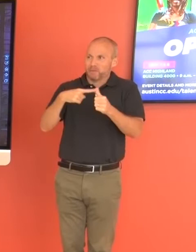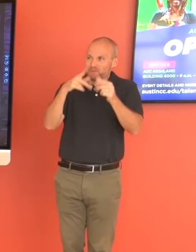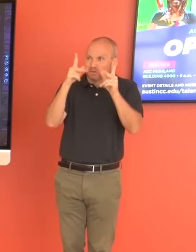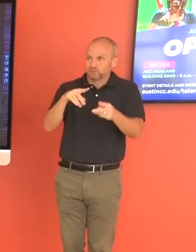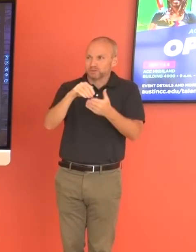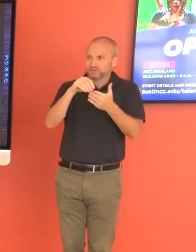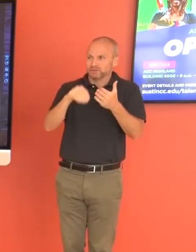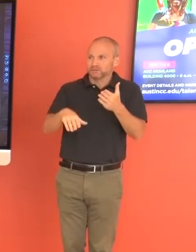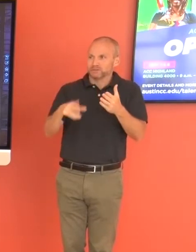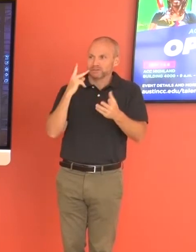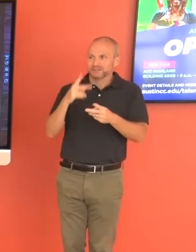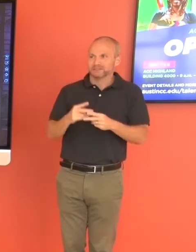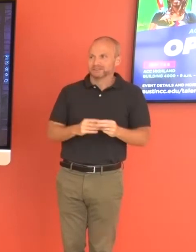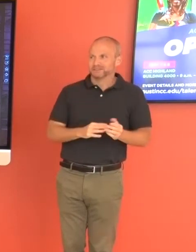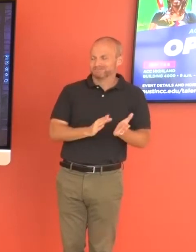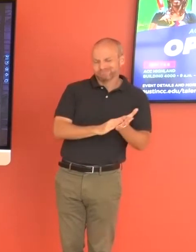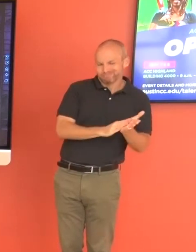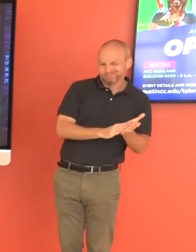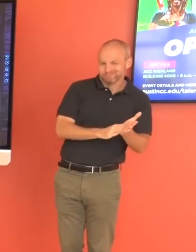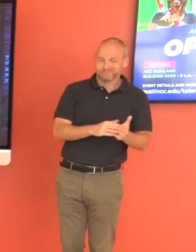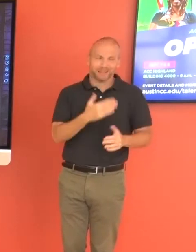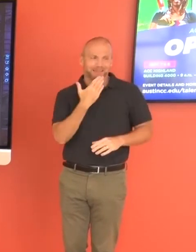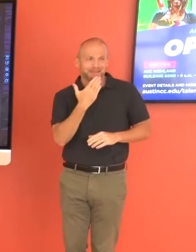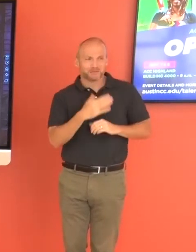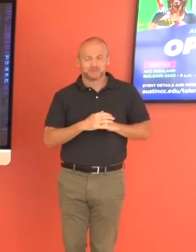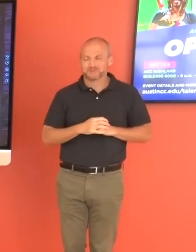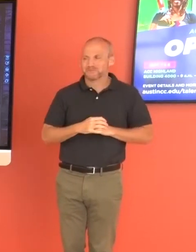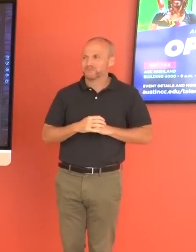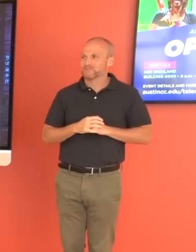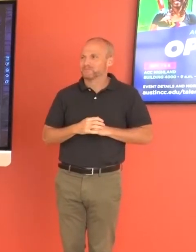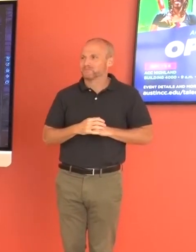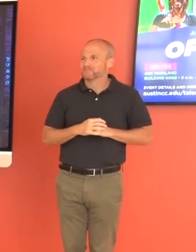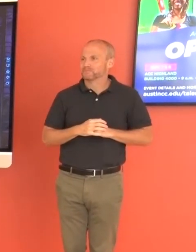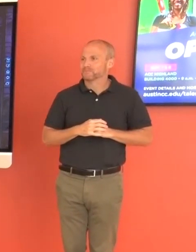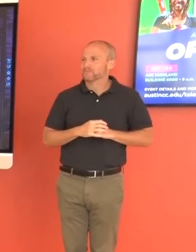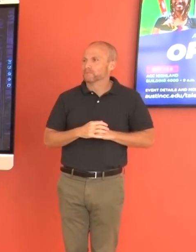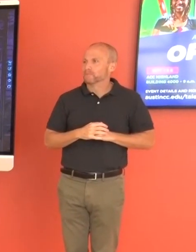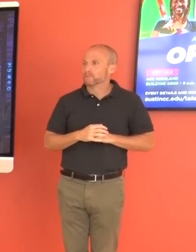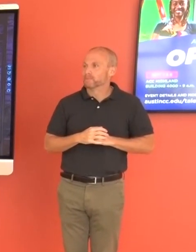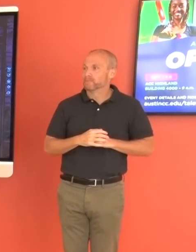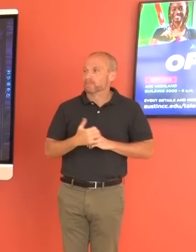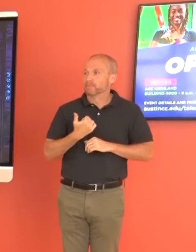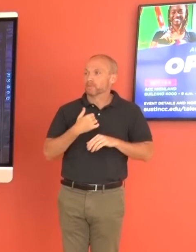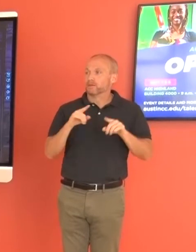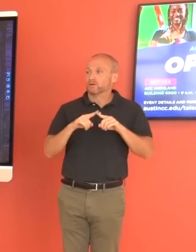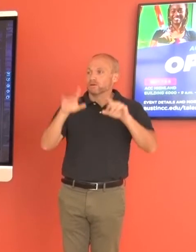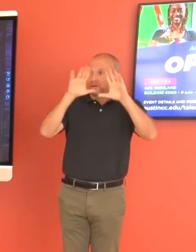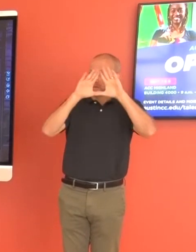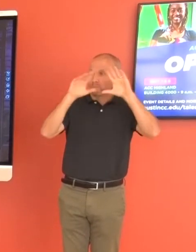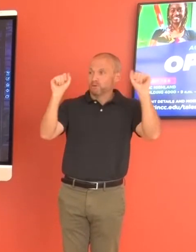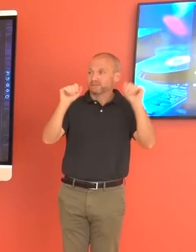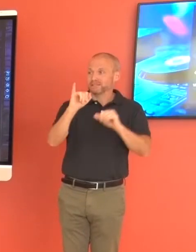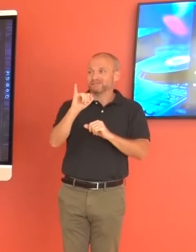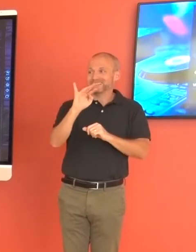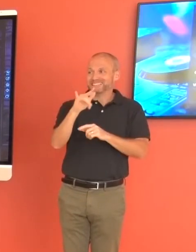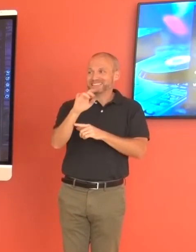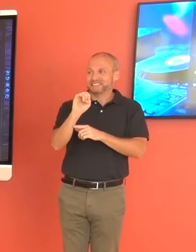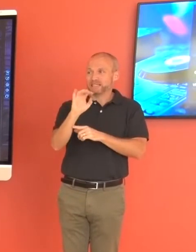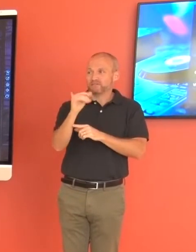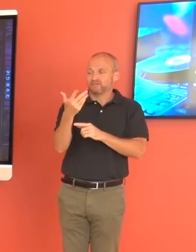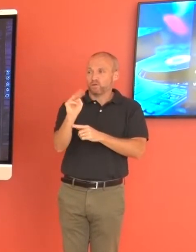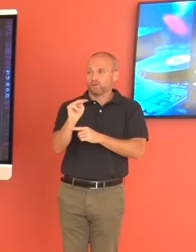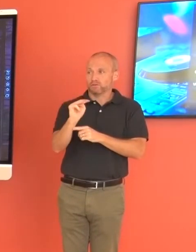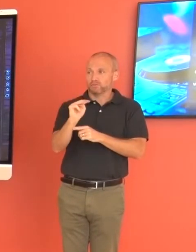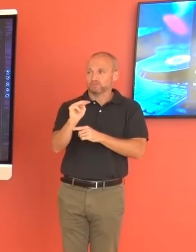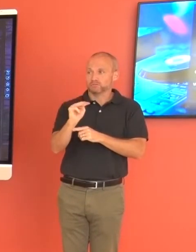students. Thank you. I'm also the president of the intake forum for